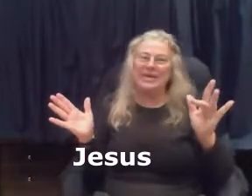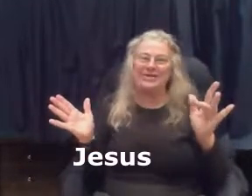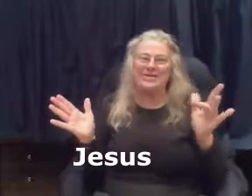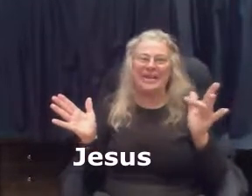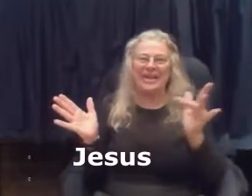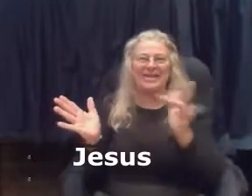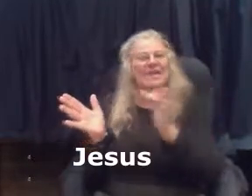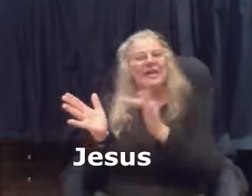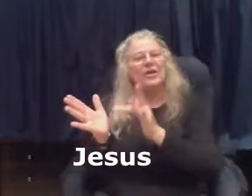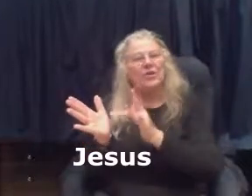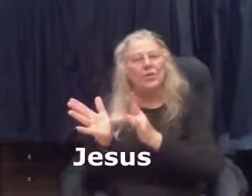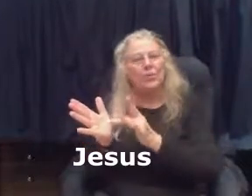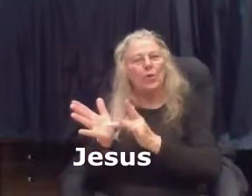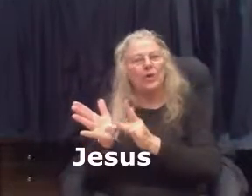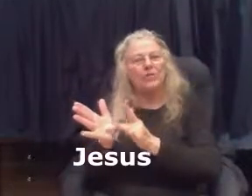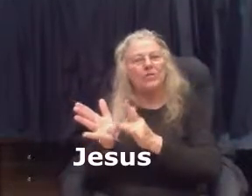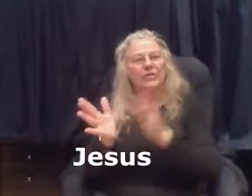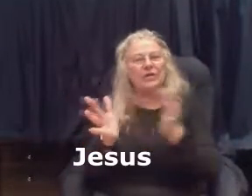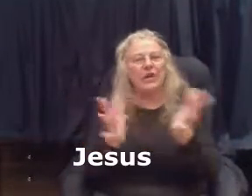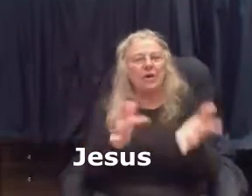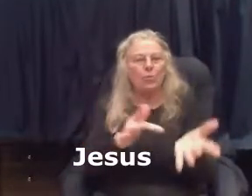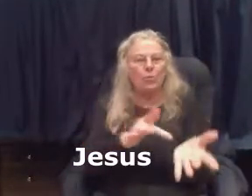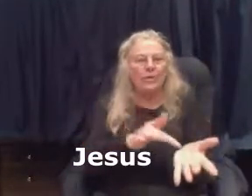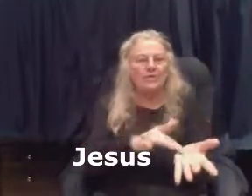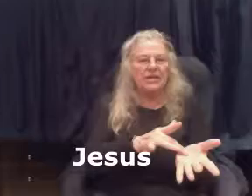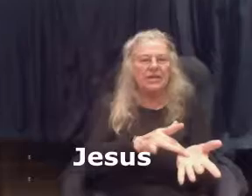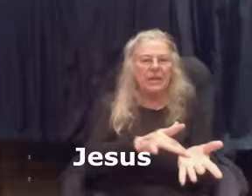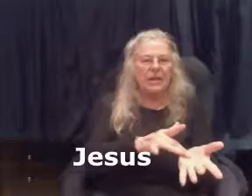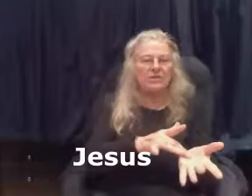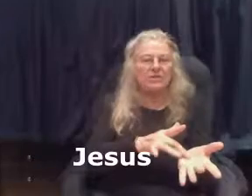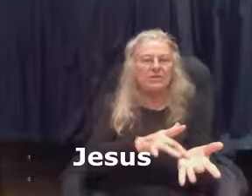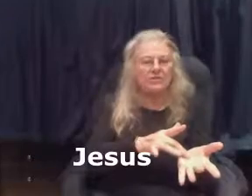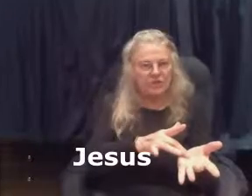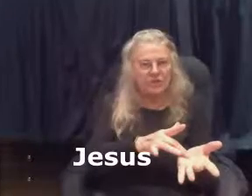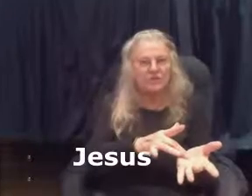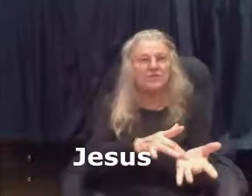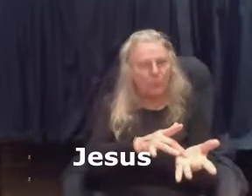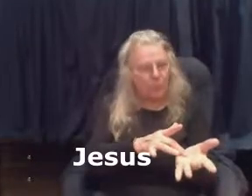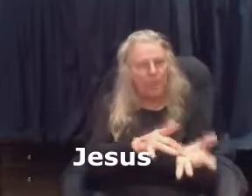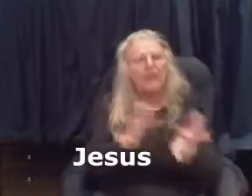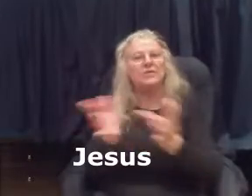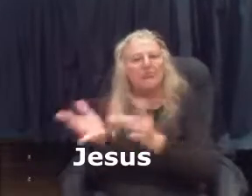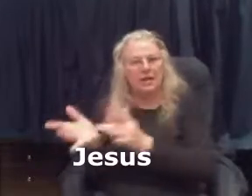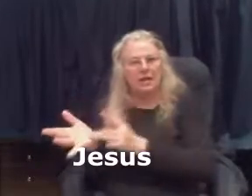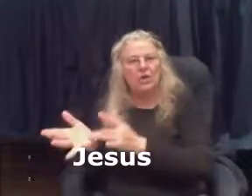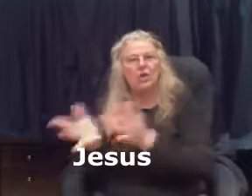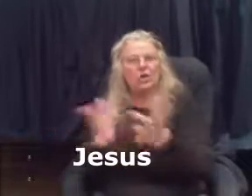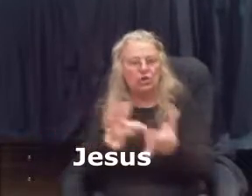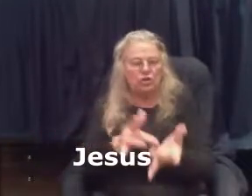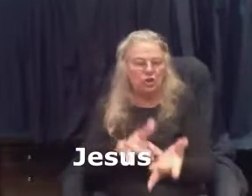fingers again, pointing to the nail prints in the hands of Jesus, both hands.